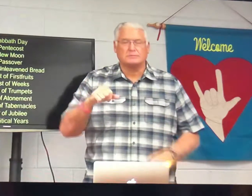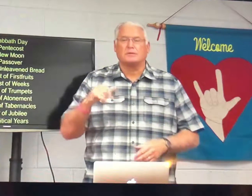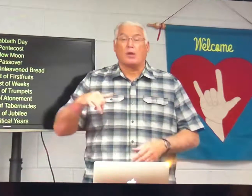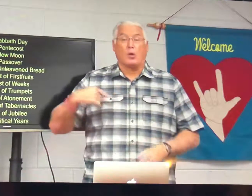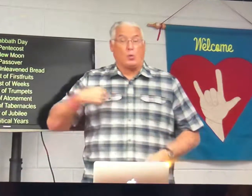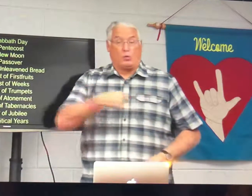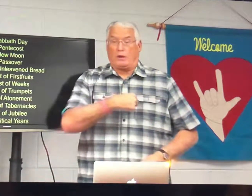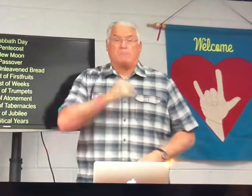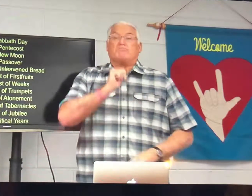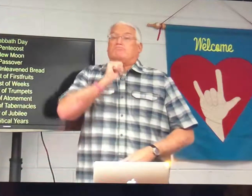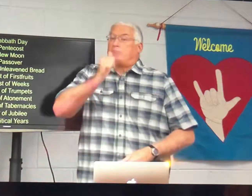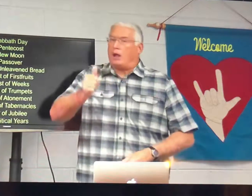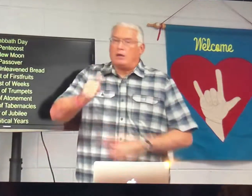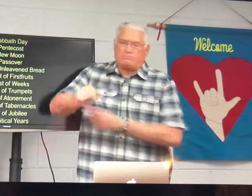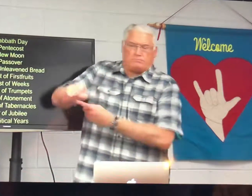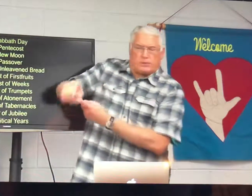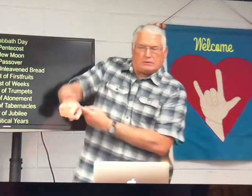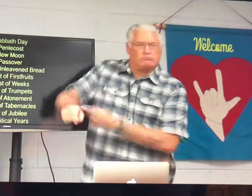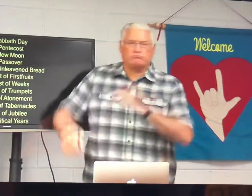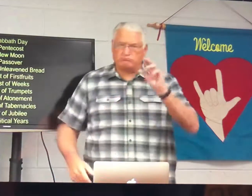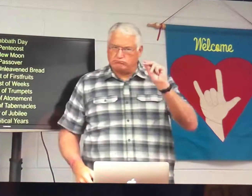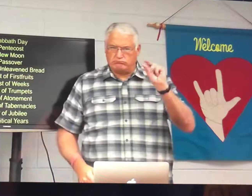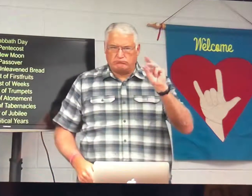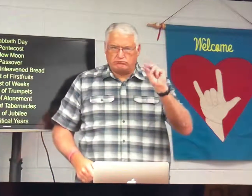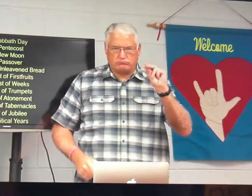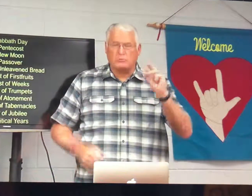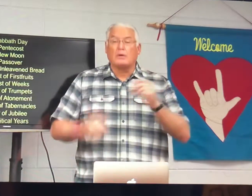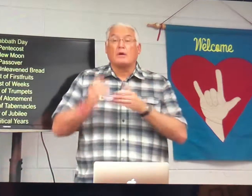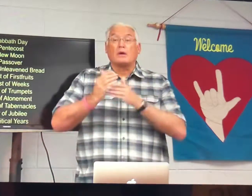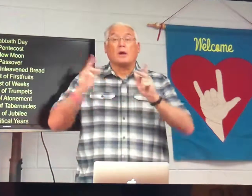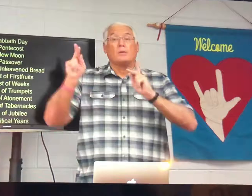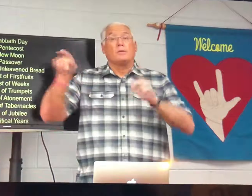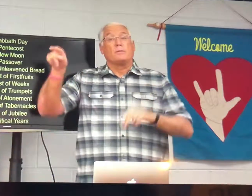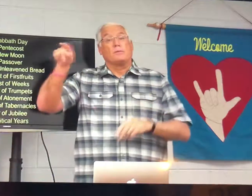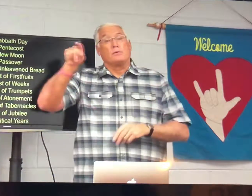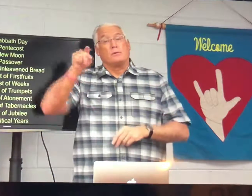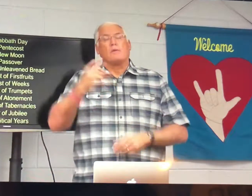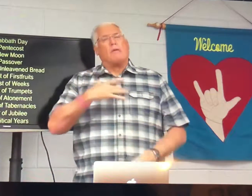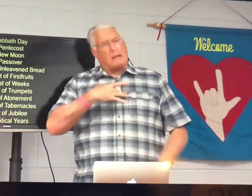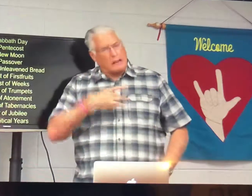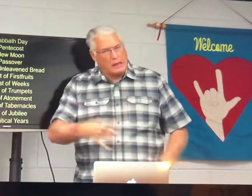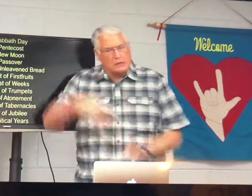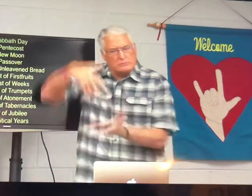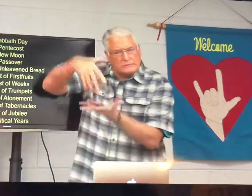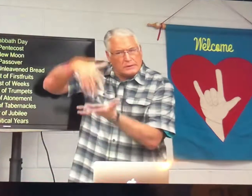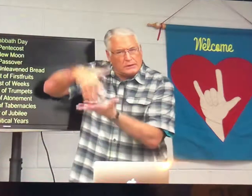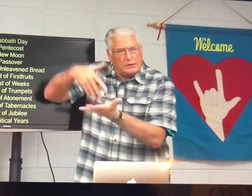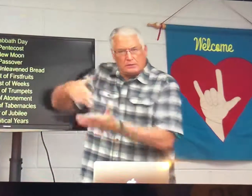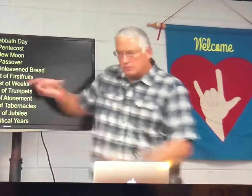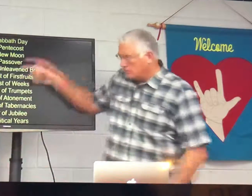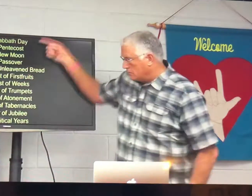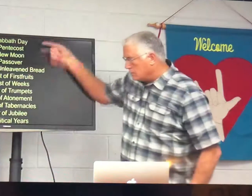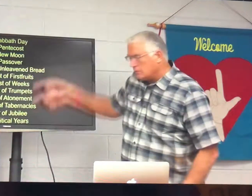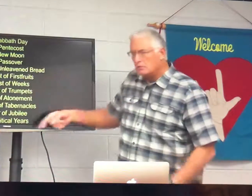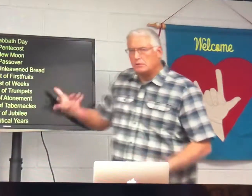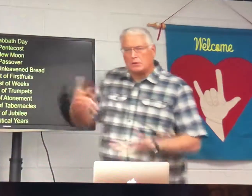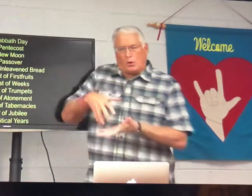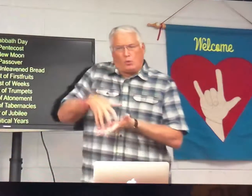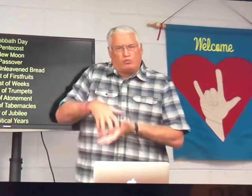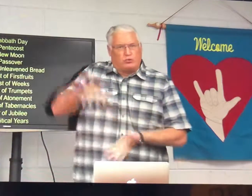And Mike Scioscia's going to come out. That's going to be it for Alvarez. That's why Garcia went out there to kill some time to allow that pen to get